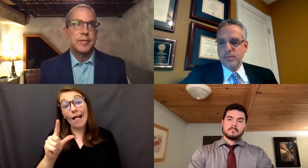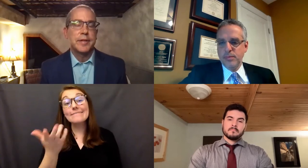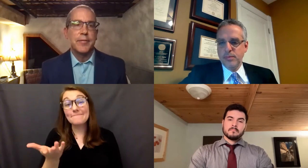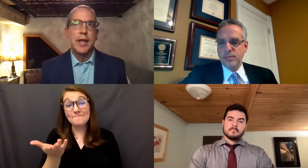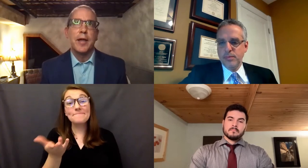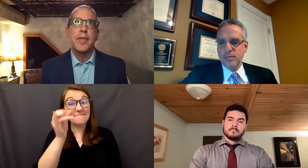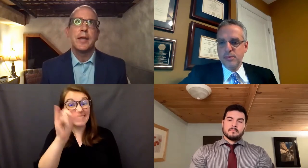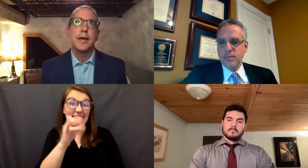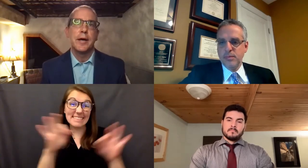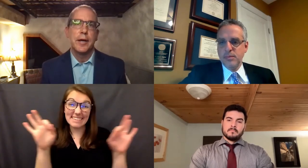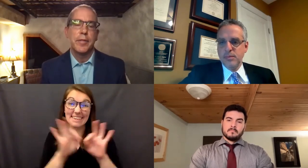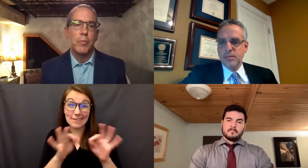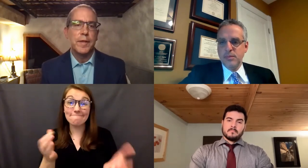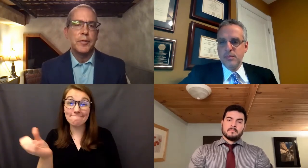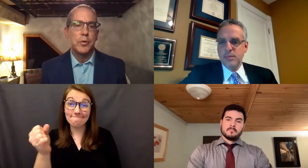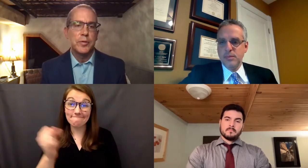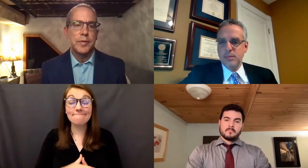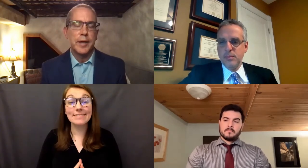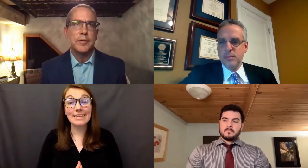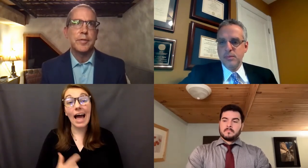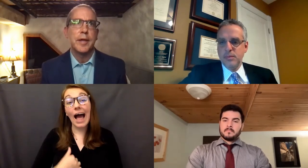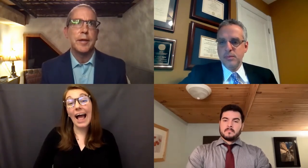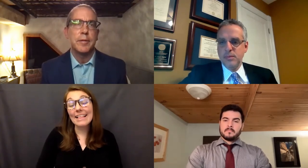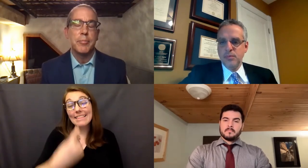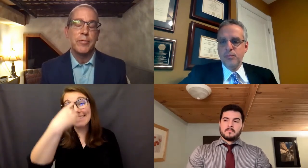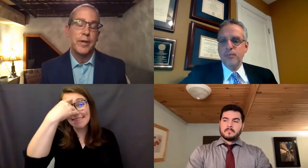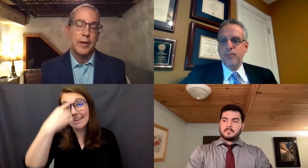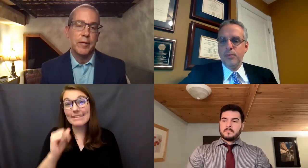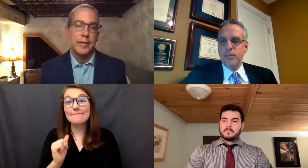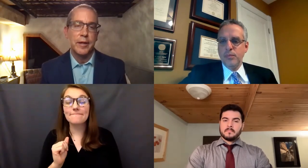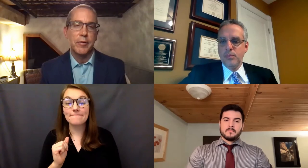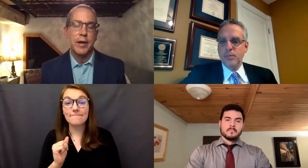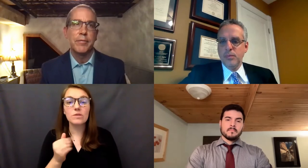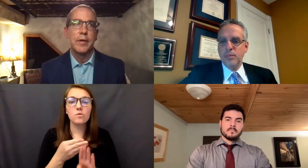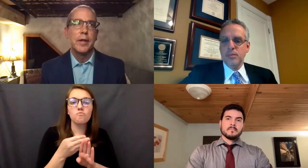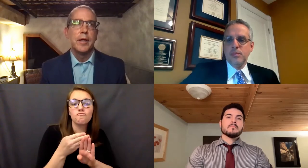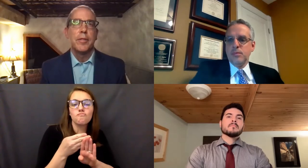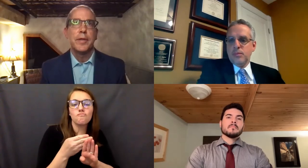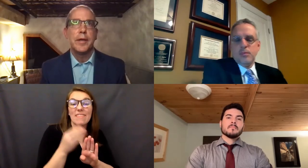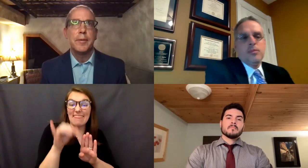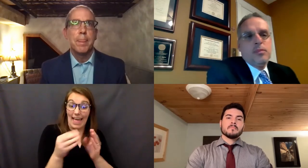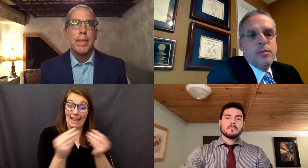that's significant. I think that what they do is they prefigure, they telegraph